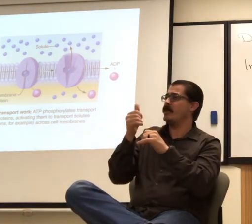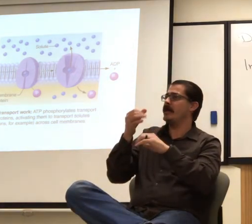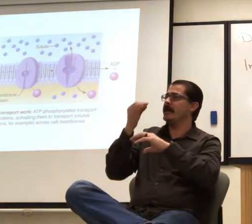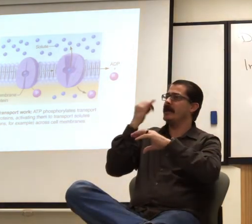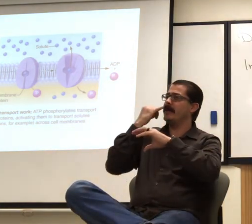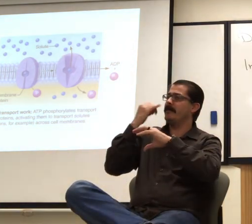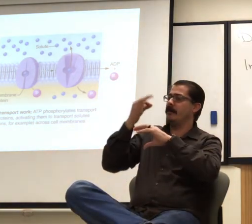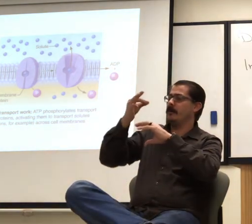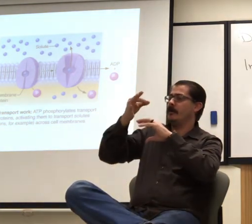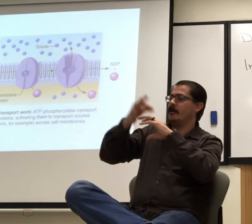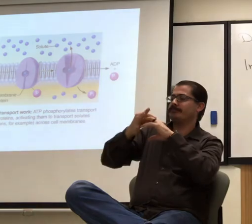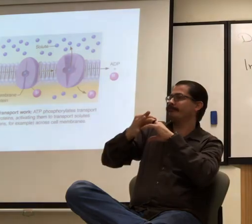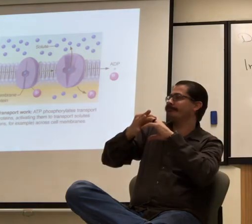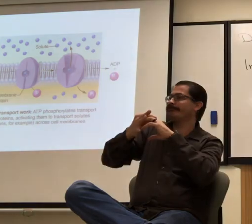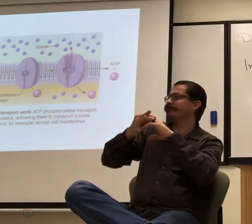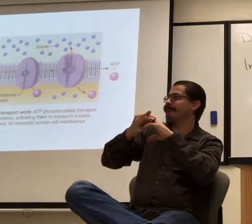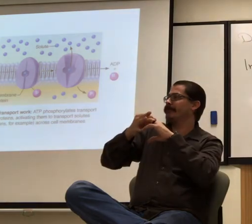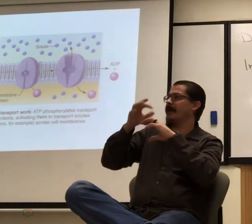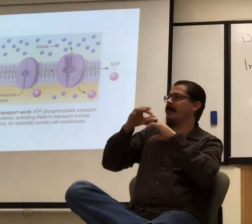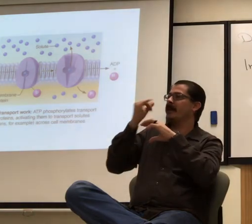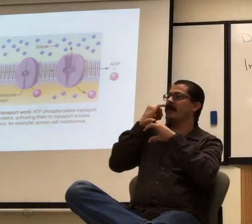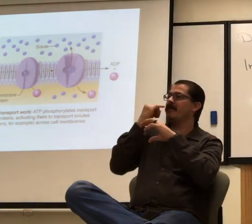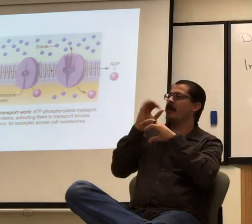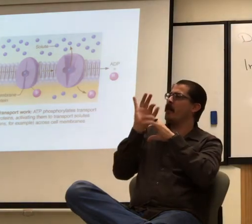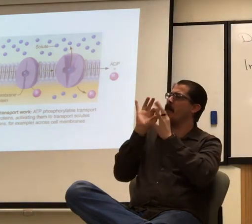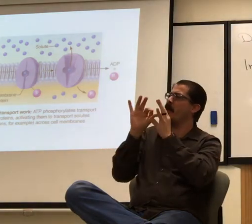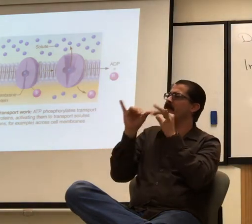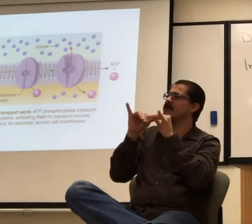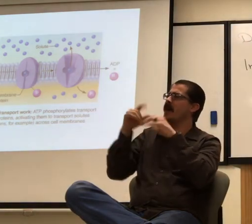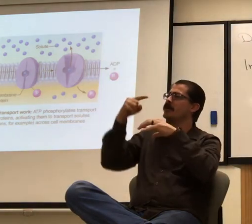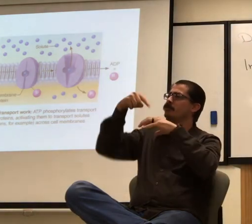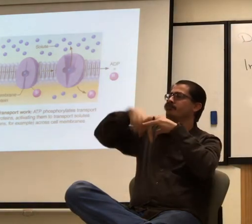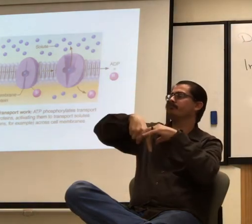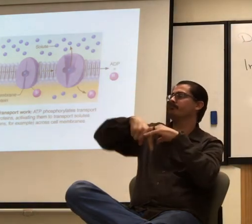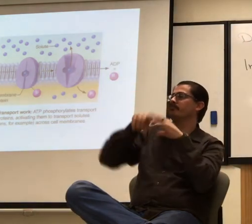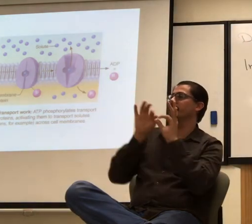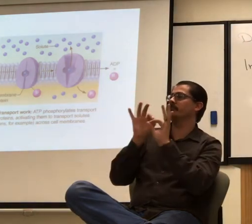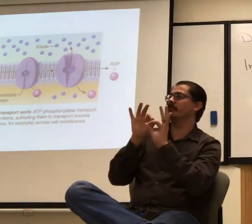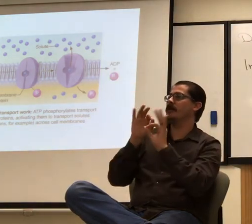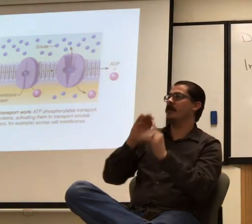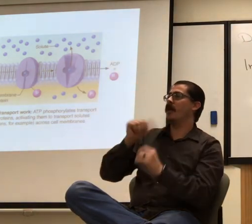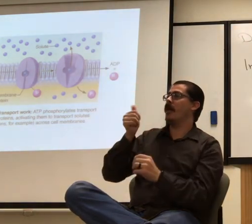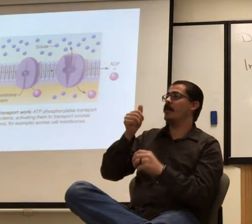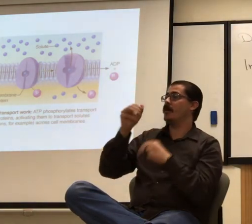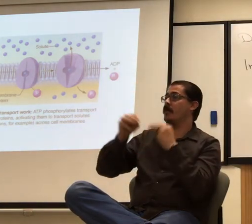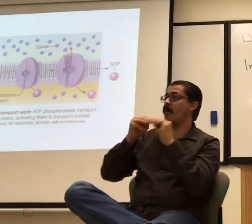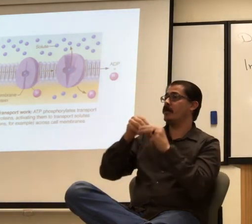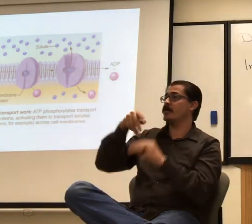cannot get through. And all of these molecules are polar, okay?